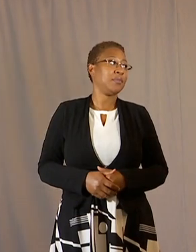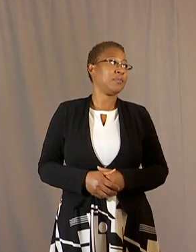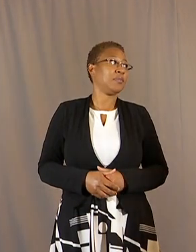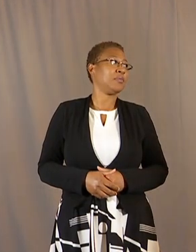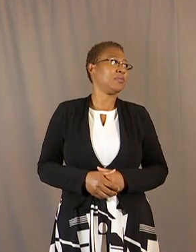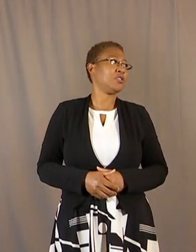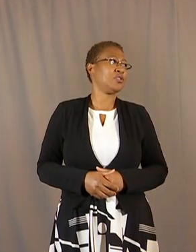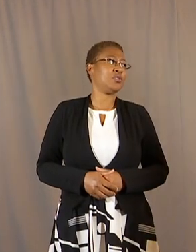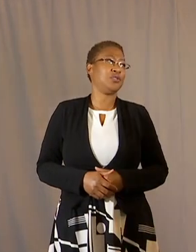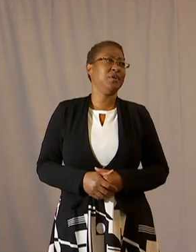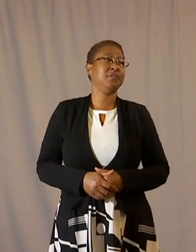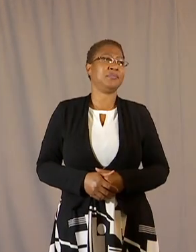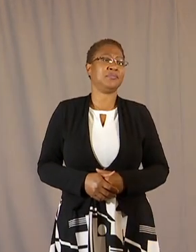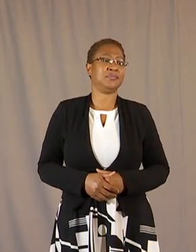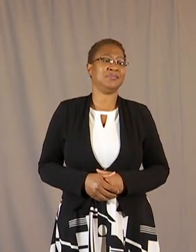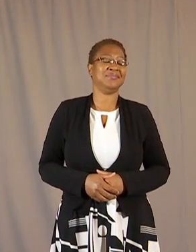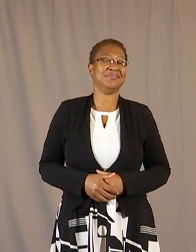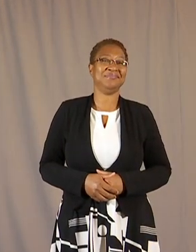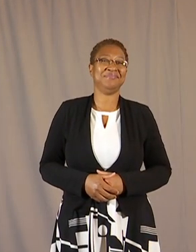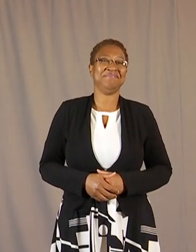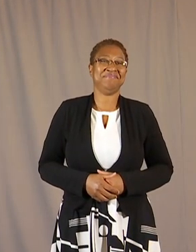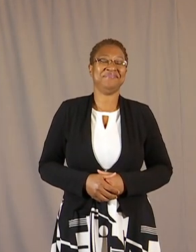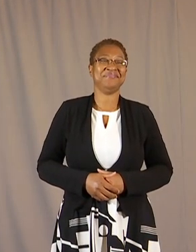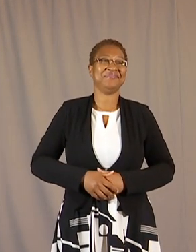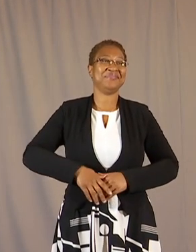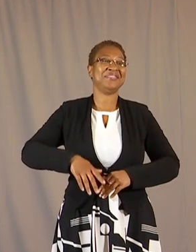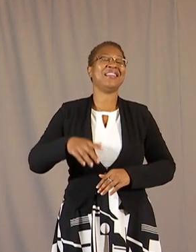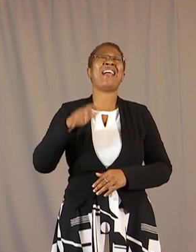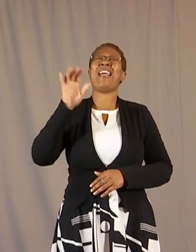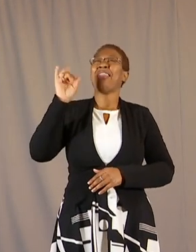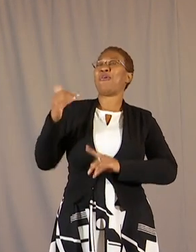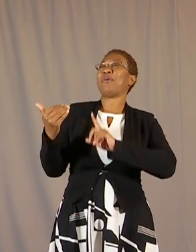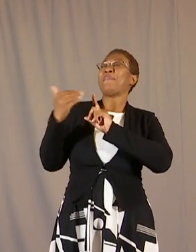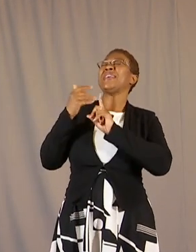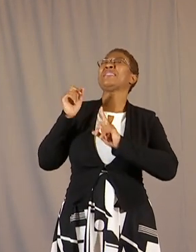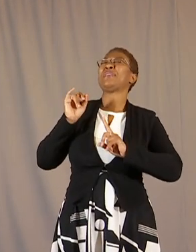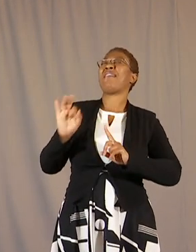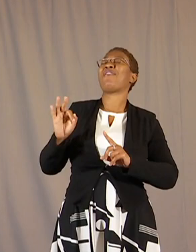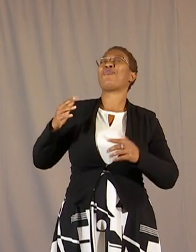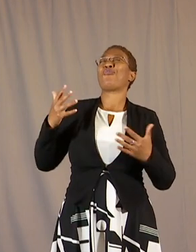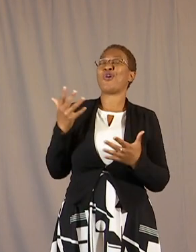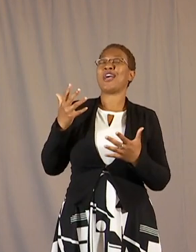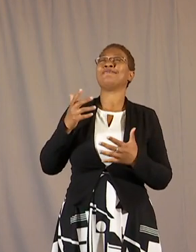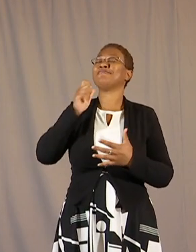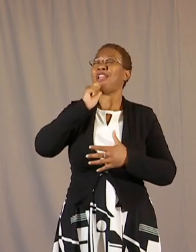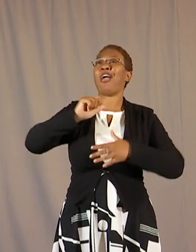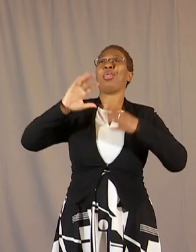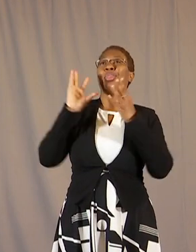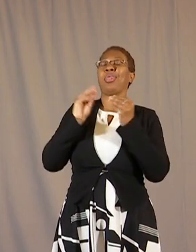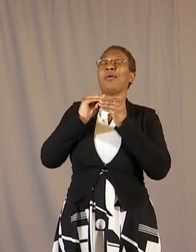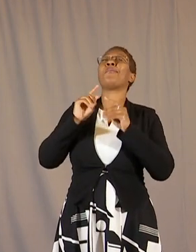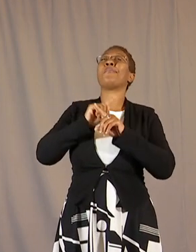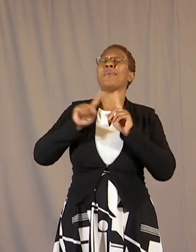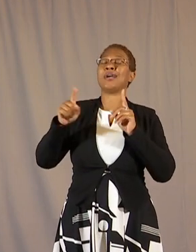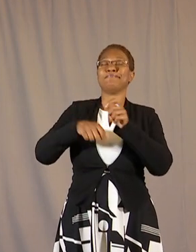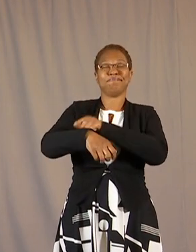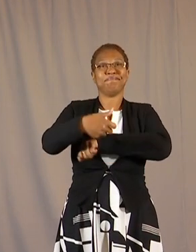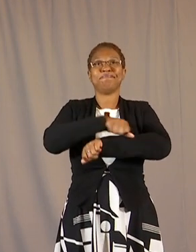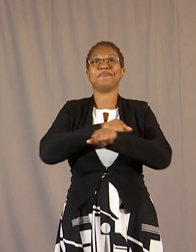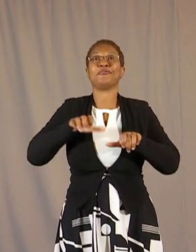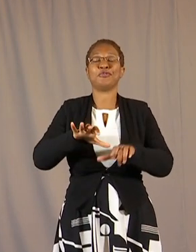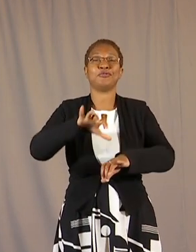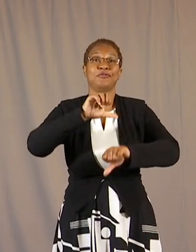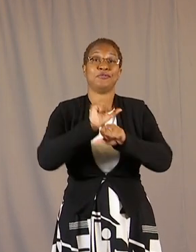Yeah, that's beautiful. It reminds me of like talking the talk and walking the walk. We were really trying to, and